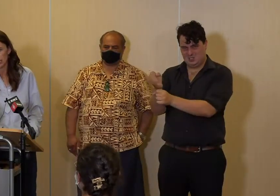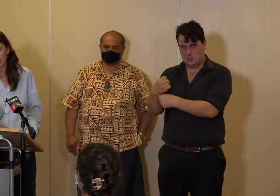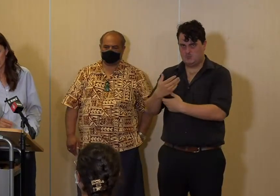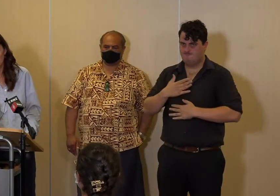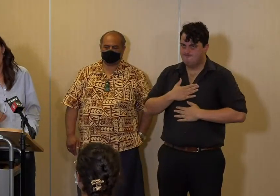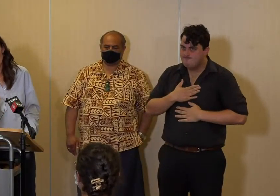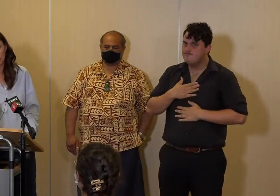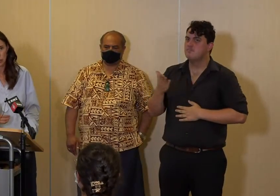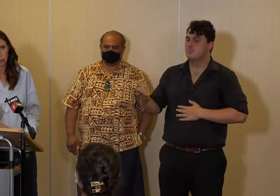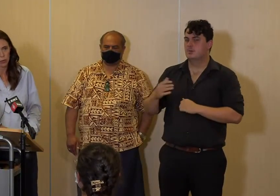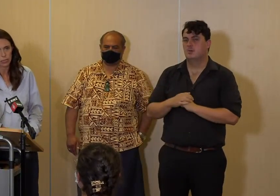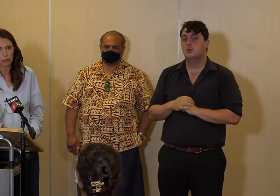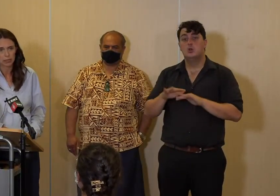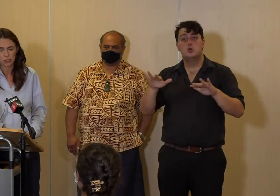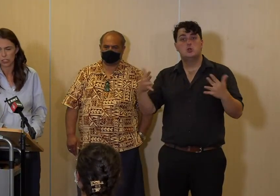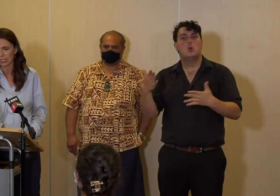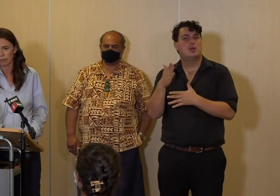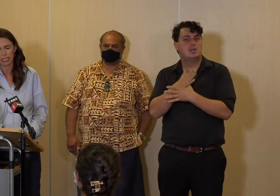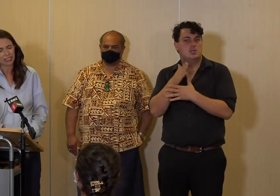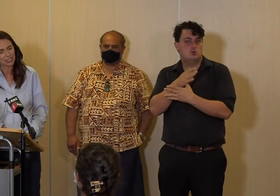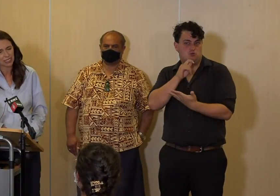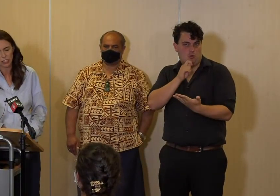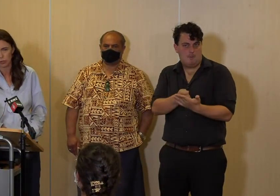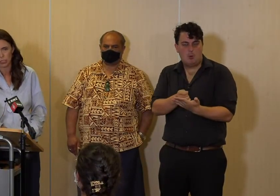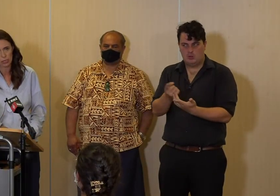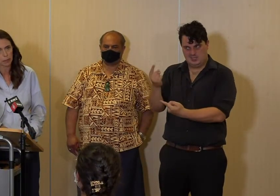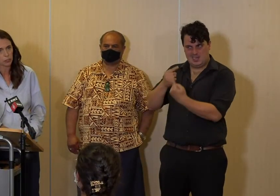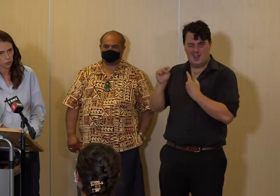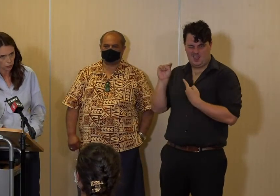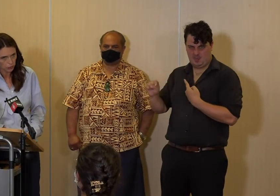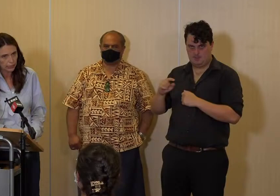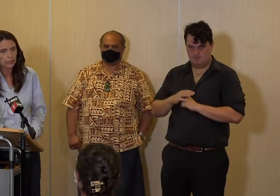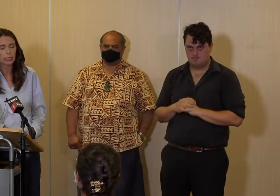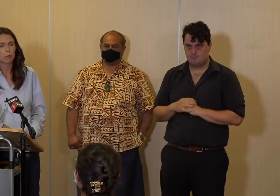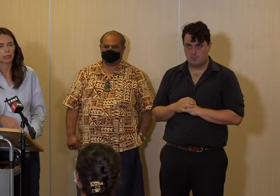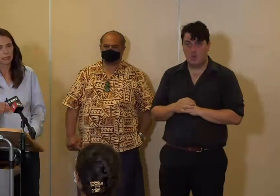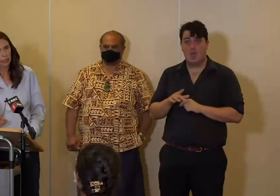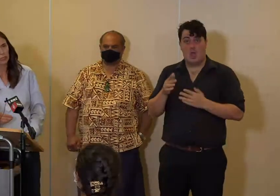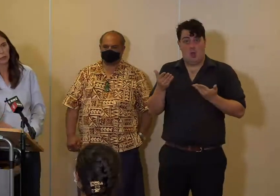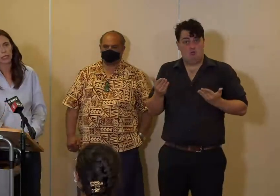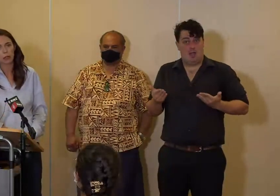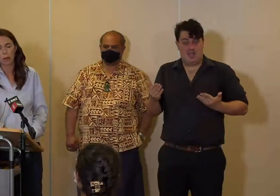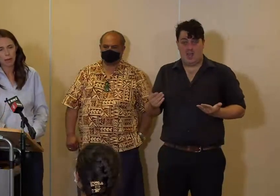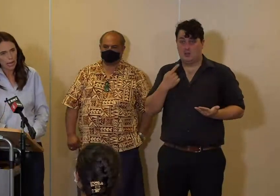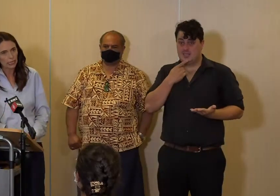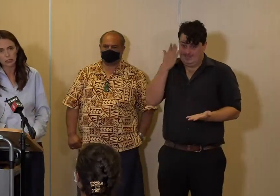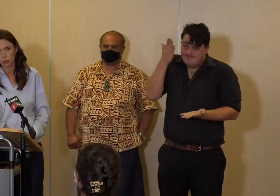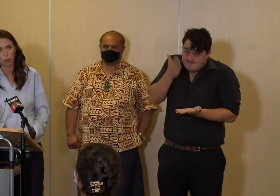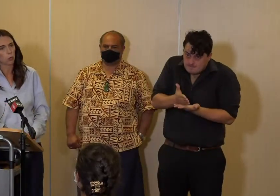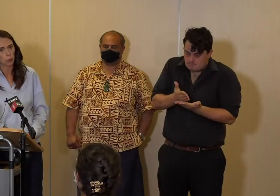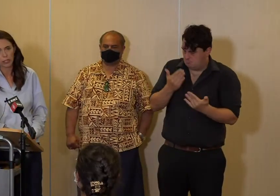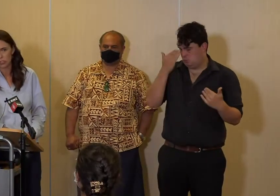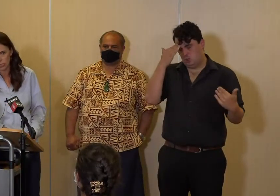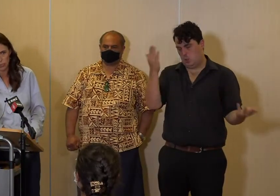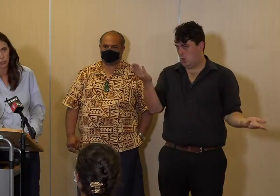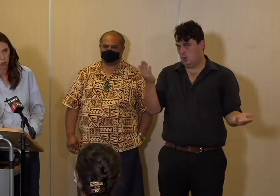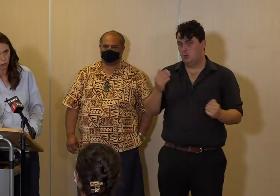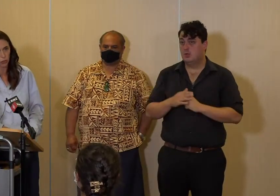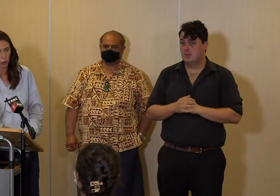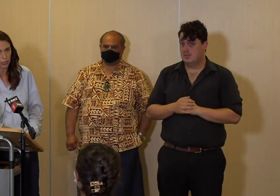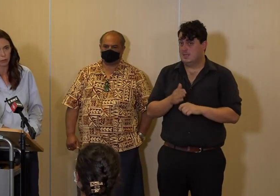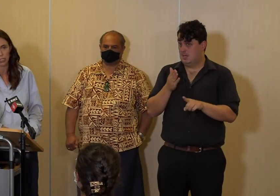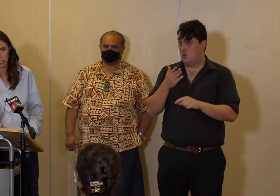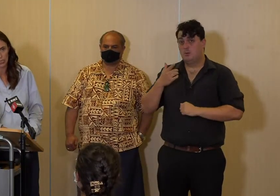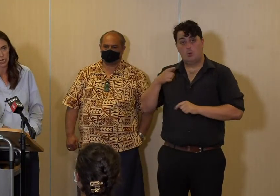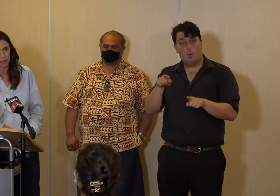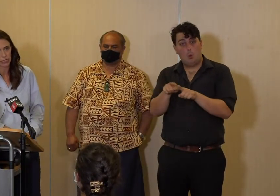so that's what initial reports seem to be suggesting. But at this stage, it would just be too early, particularly when there are parts of Tonga where we just don't